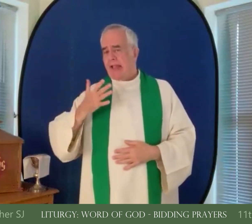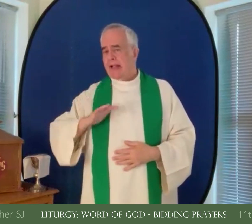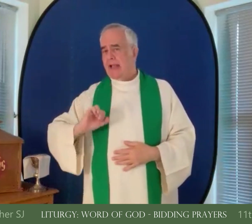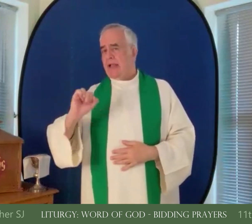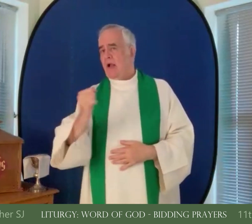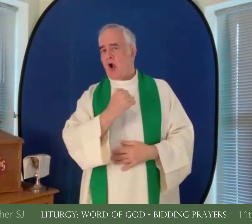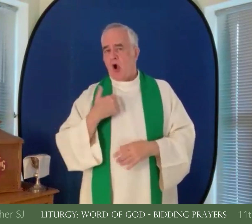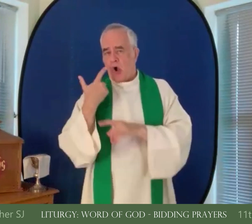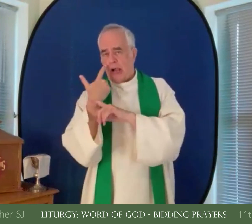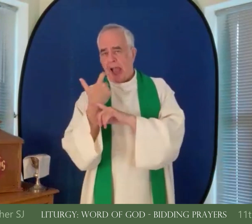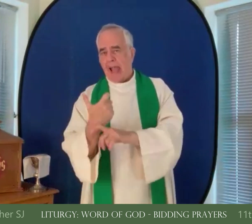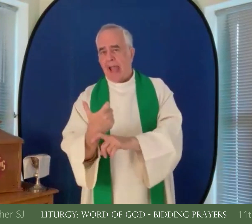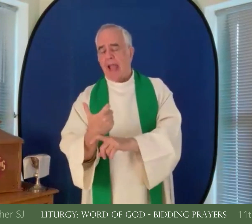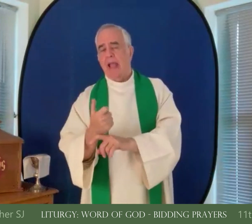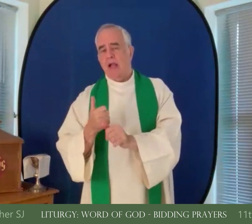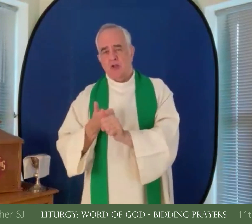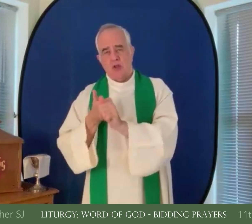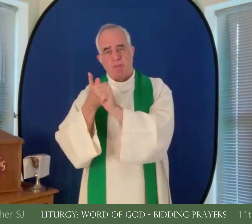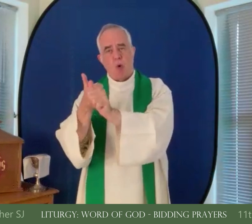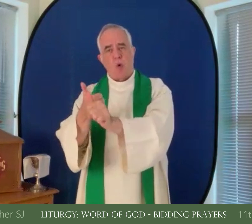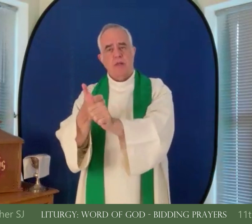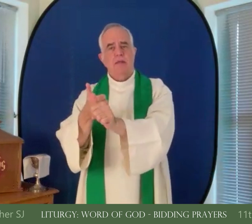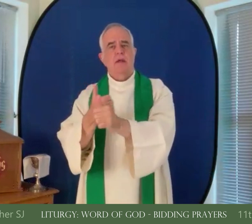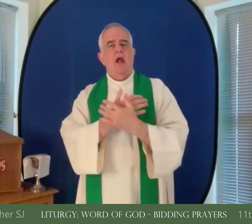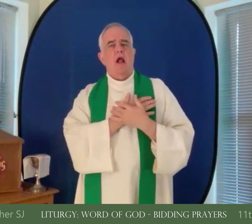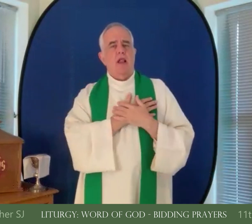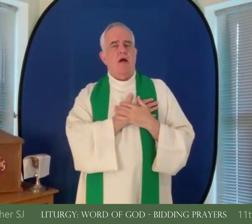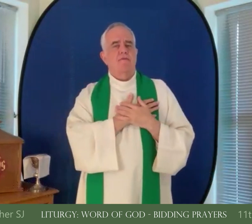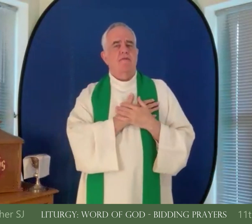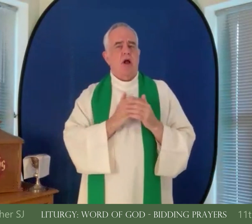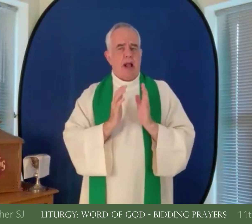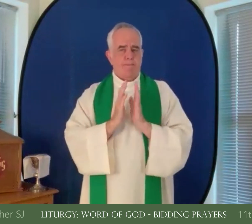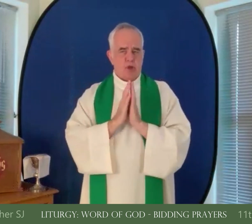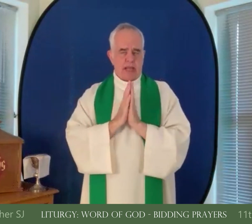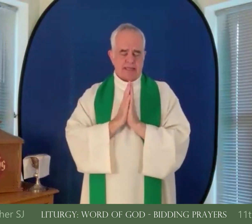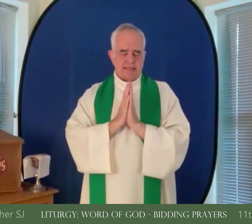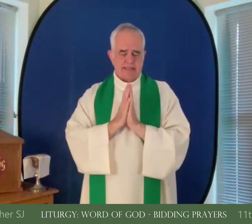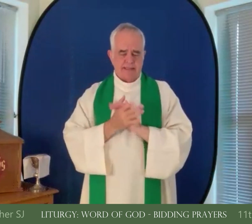We are care, support, love, and growth.